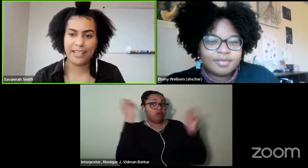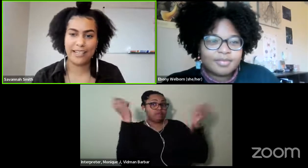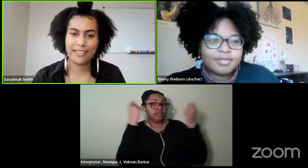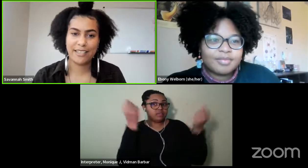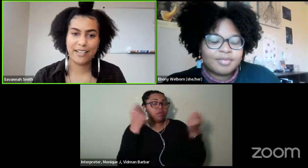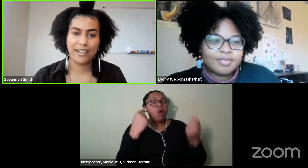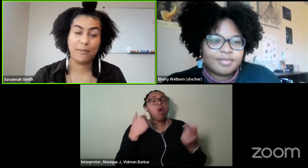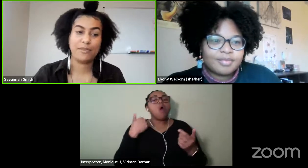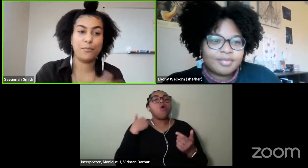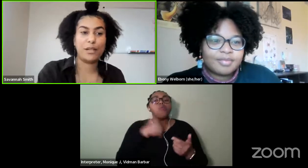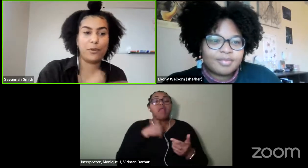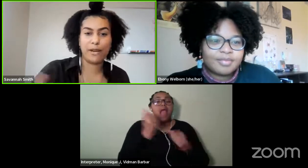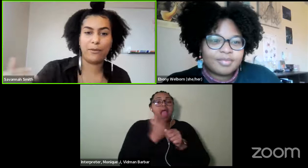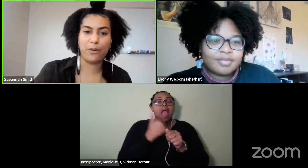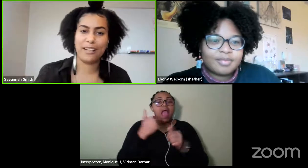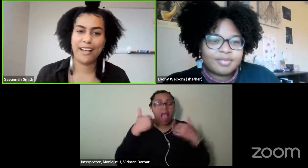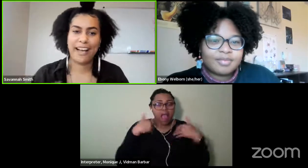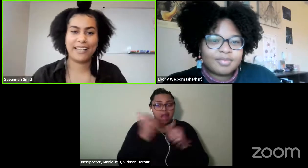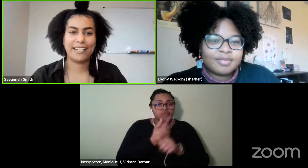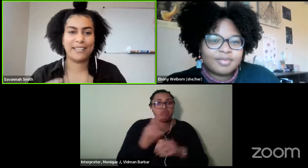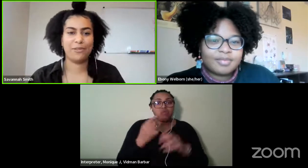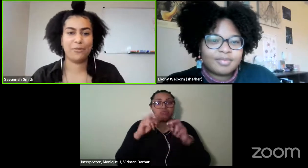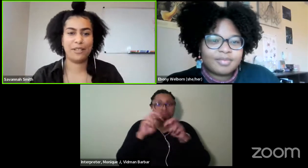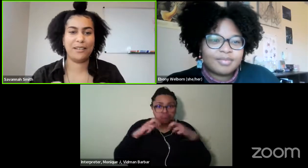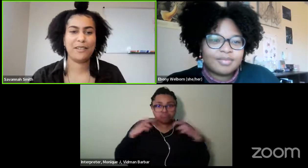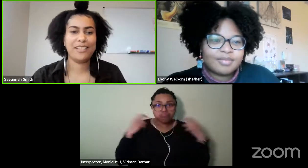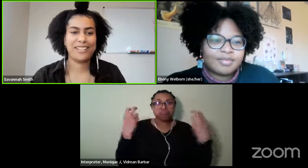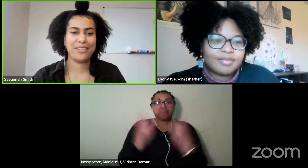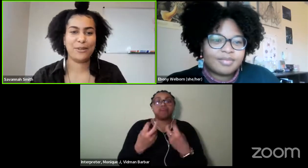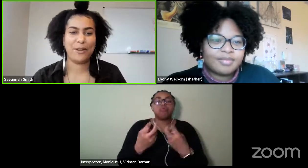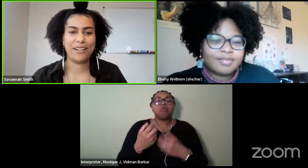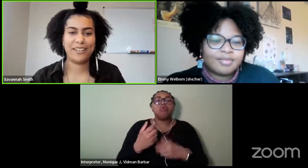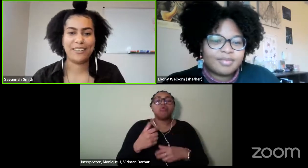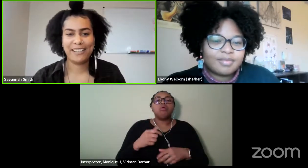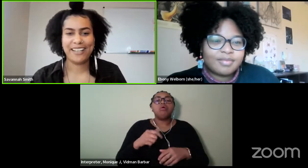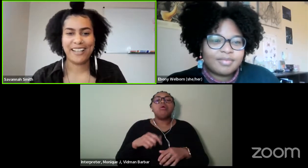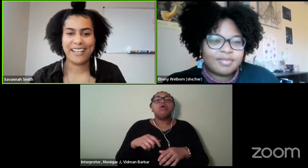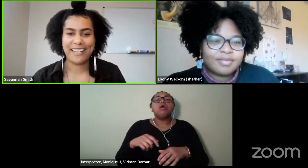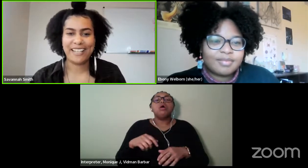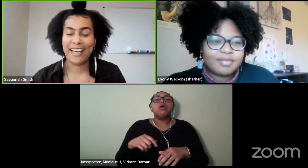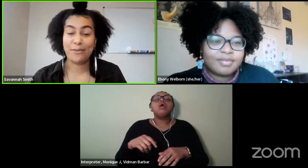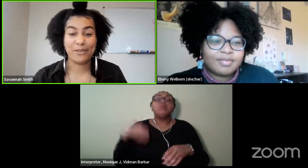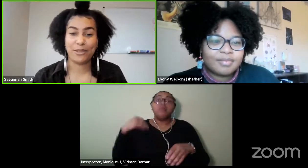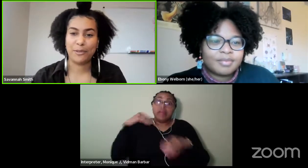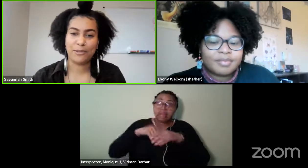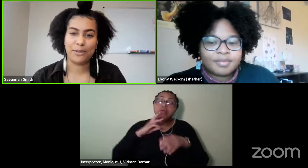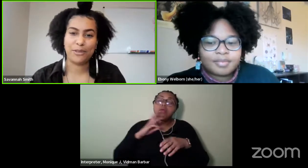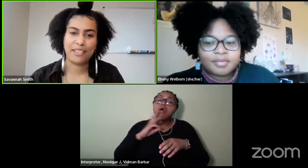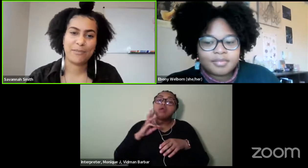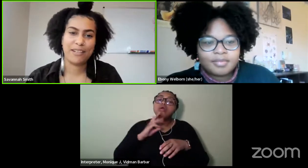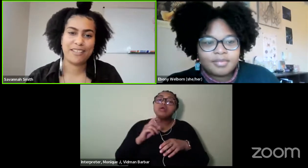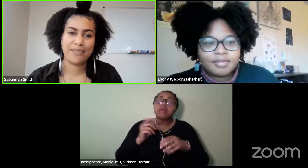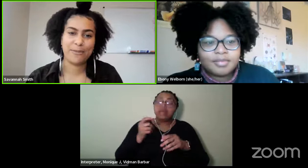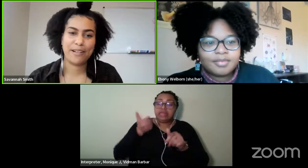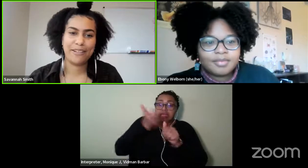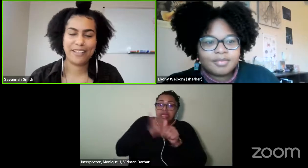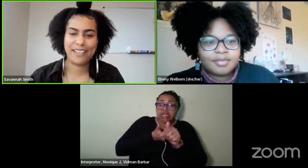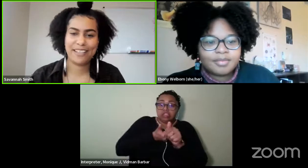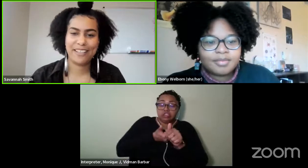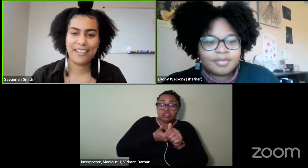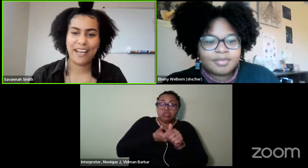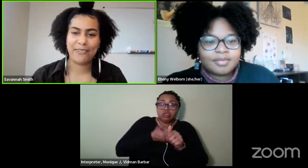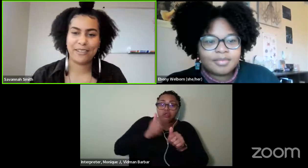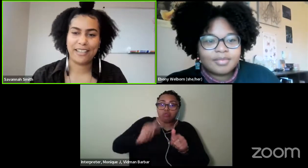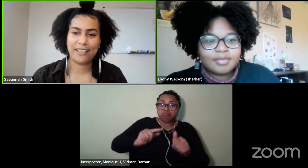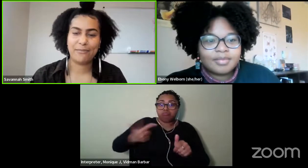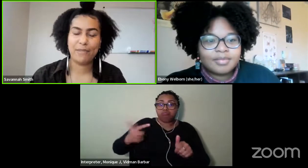group and went one by one, adding a different rhythm to the water. And that was a really beautiful experience as well.